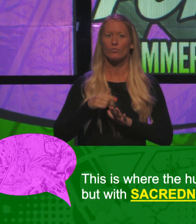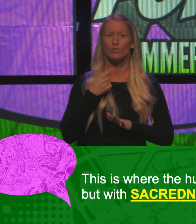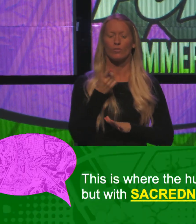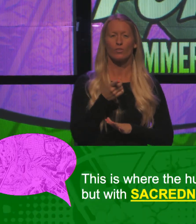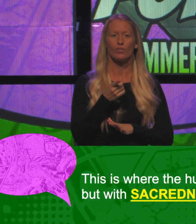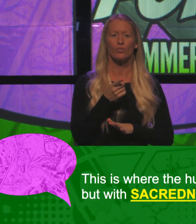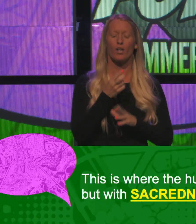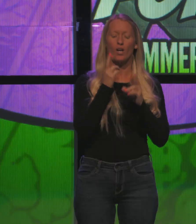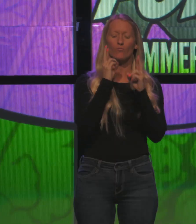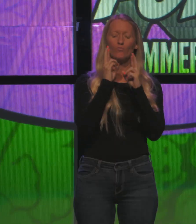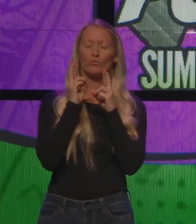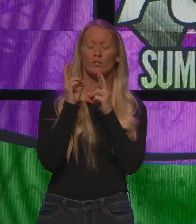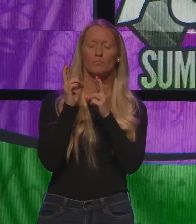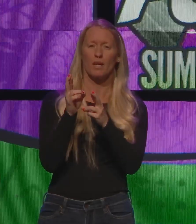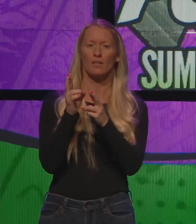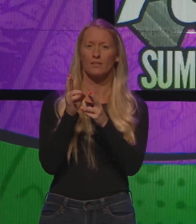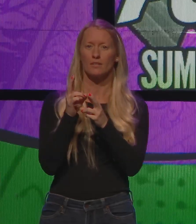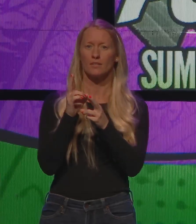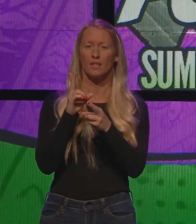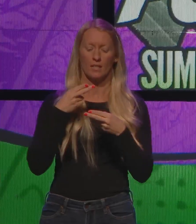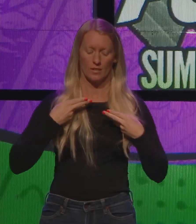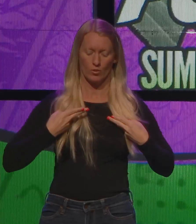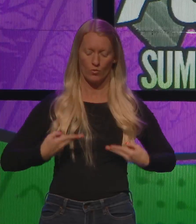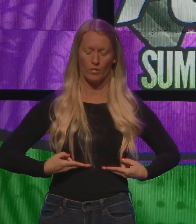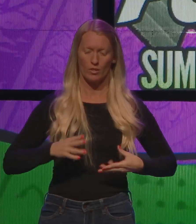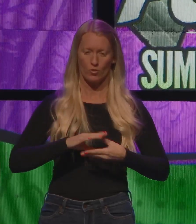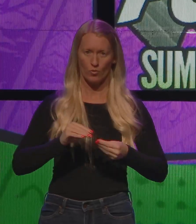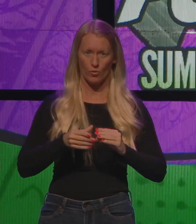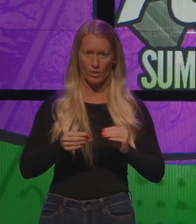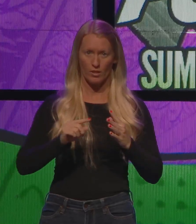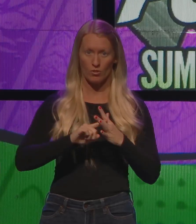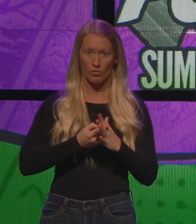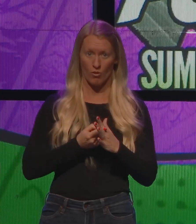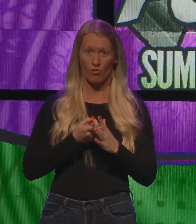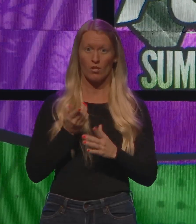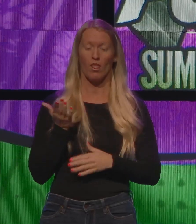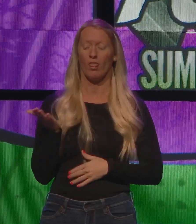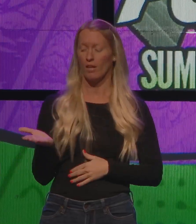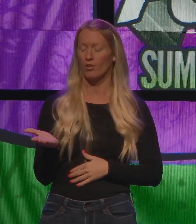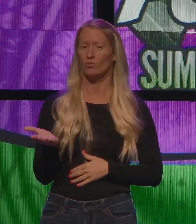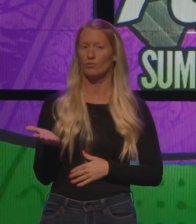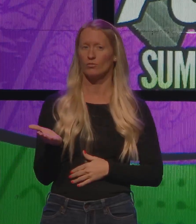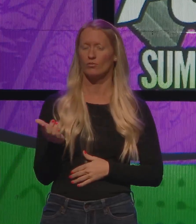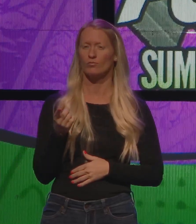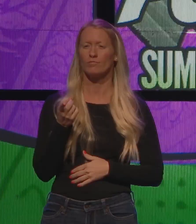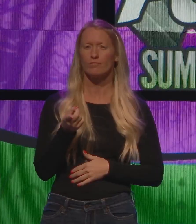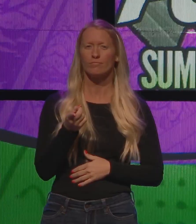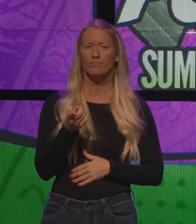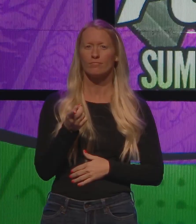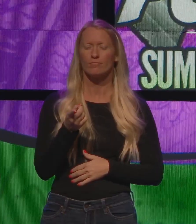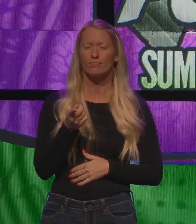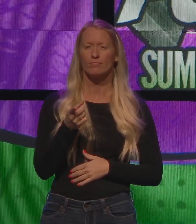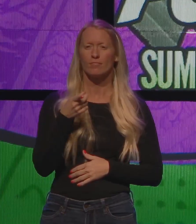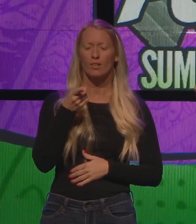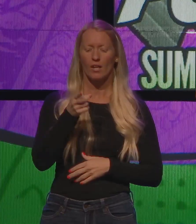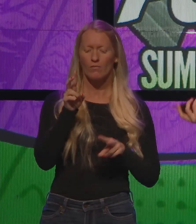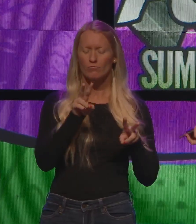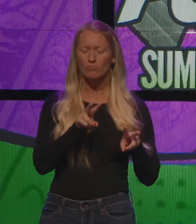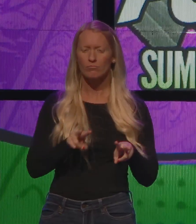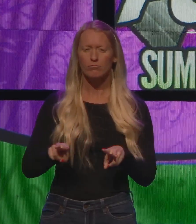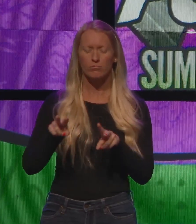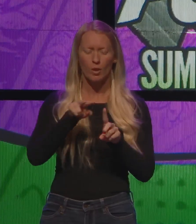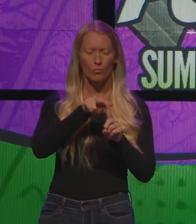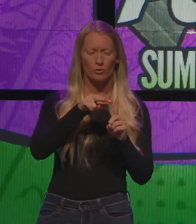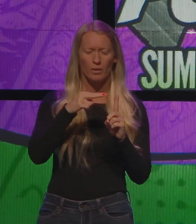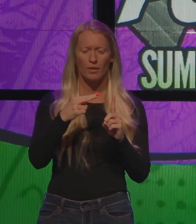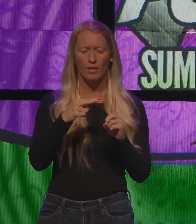begins there. And when we begin to look at people that way, can you just imagine what would happen if we began to look